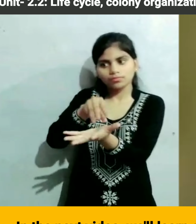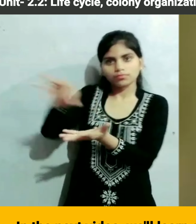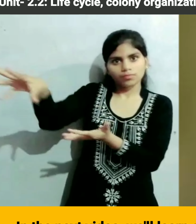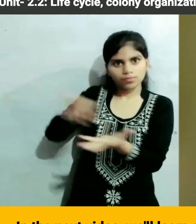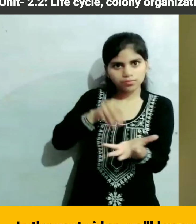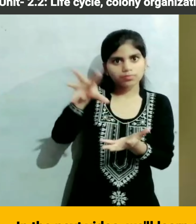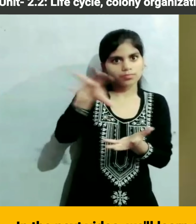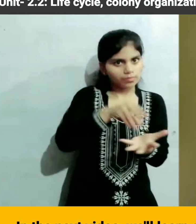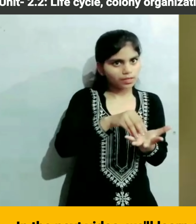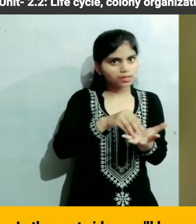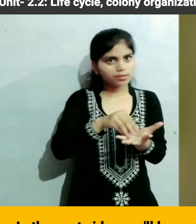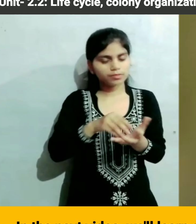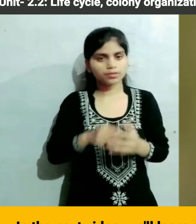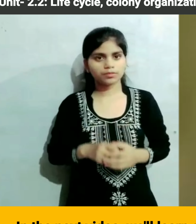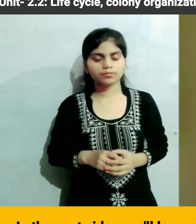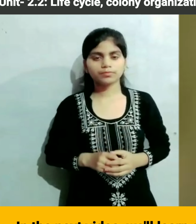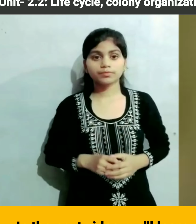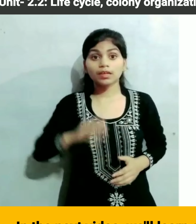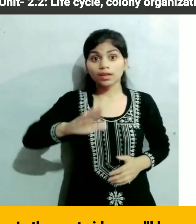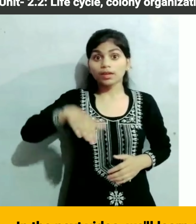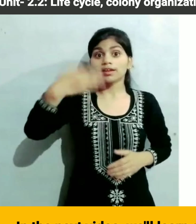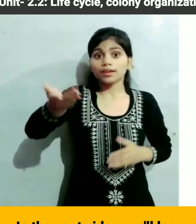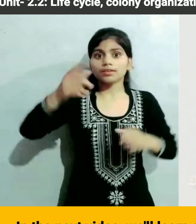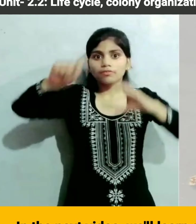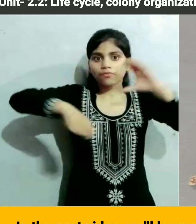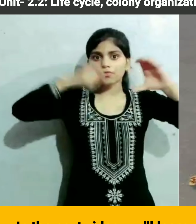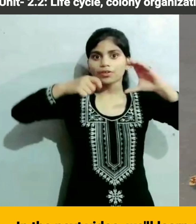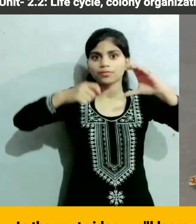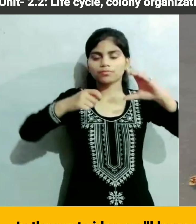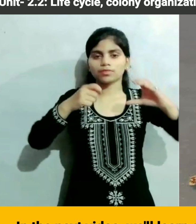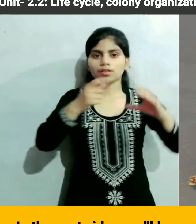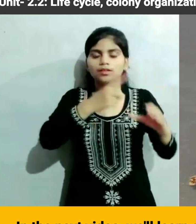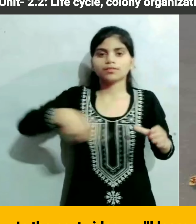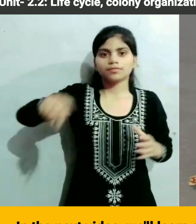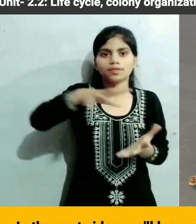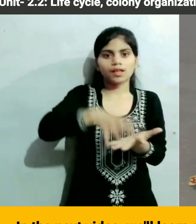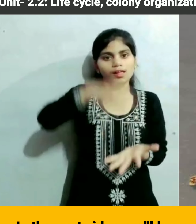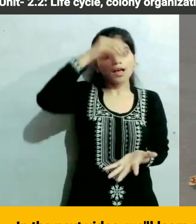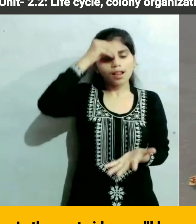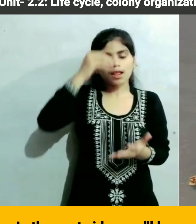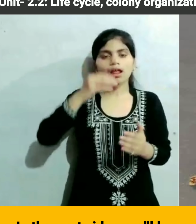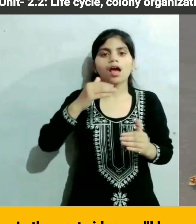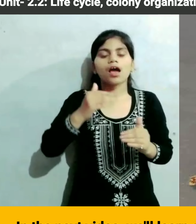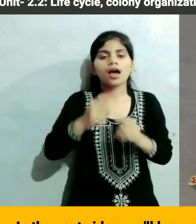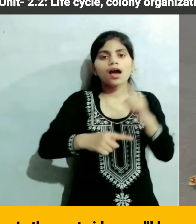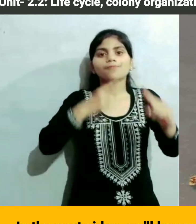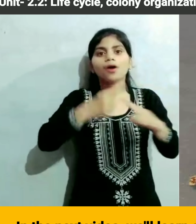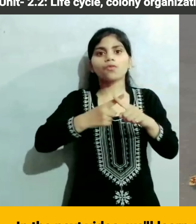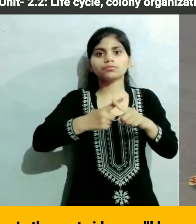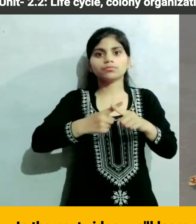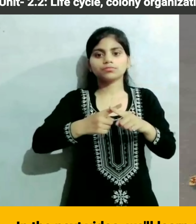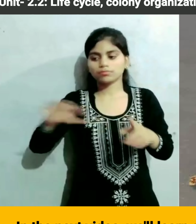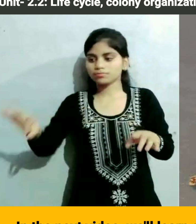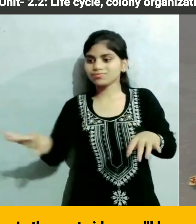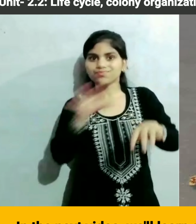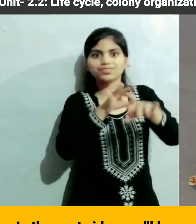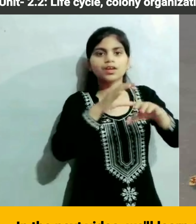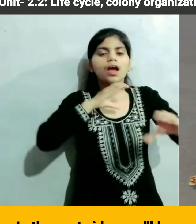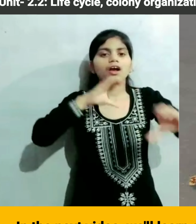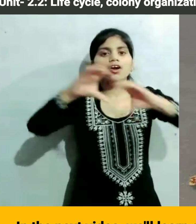In the next video, we will learn about the communication behavior of bees.